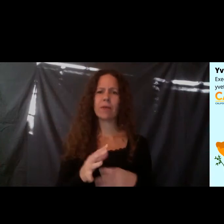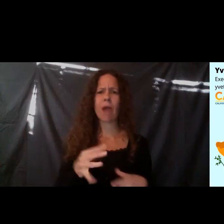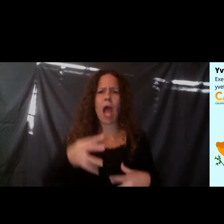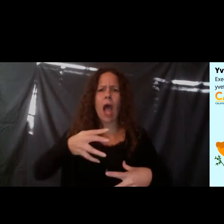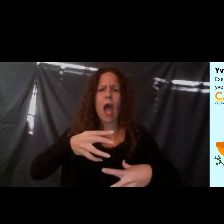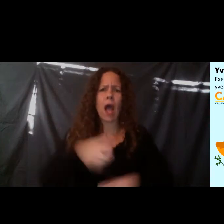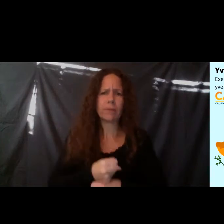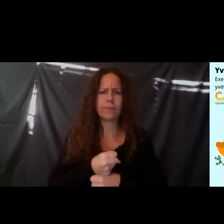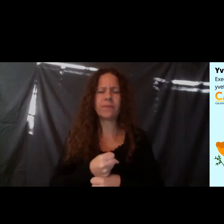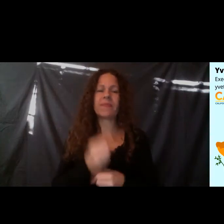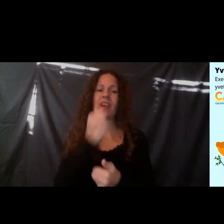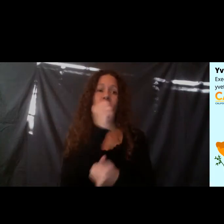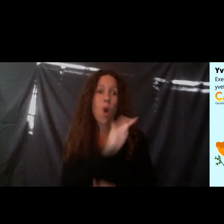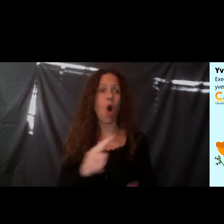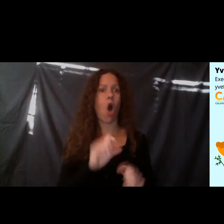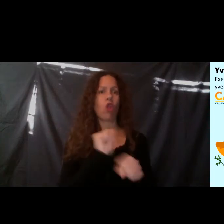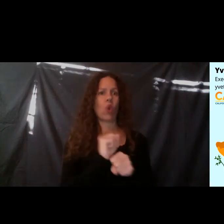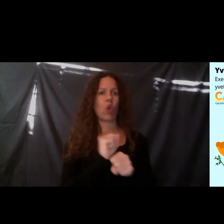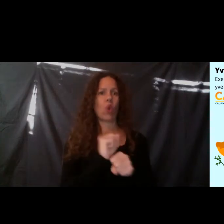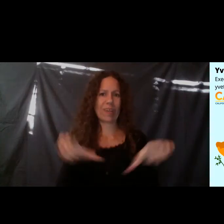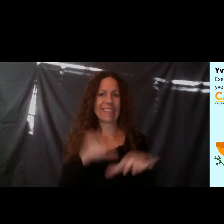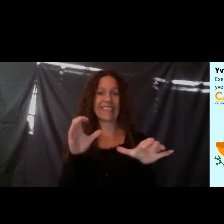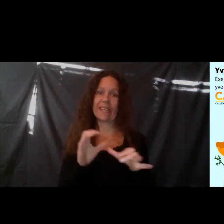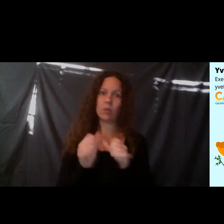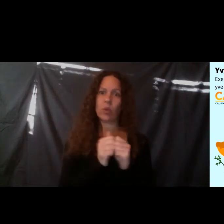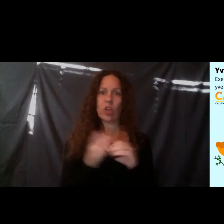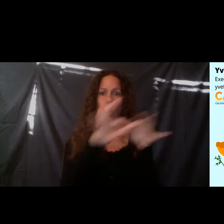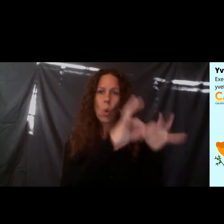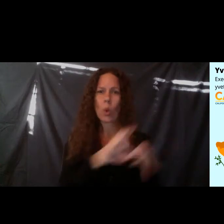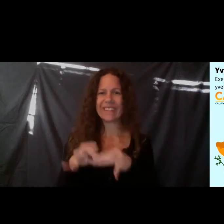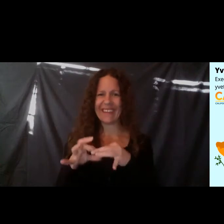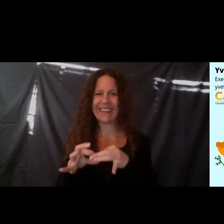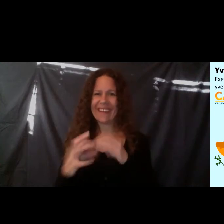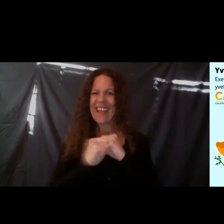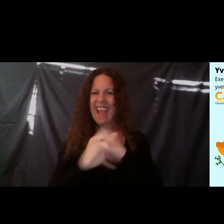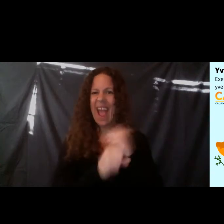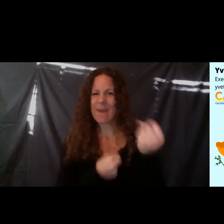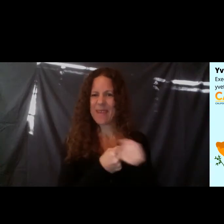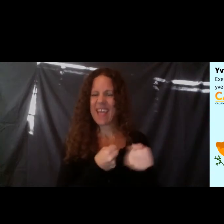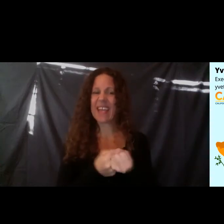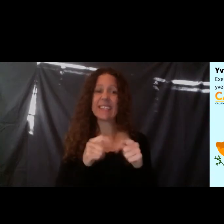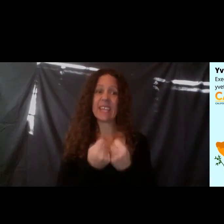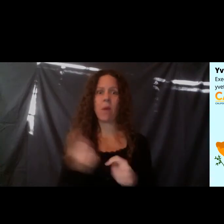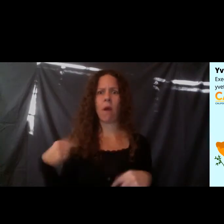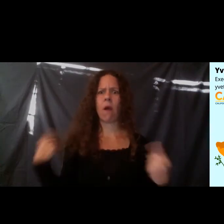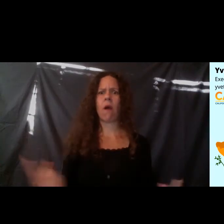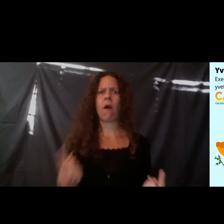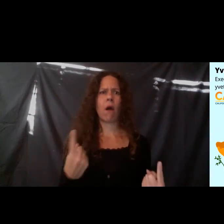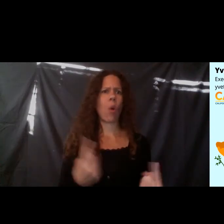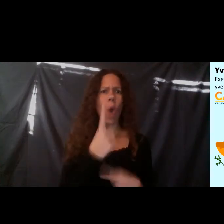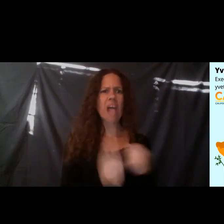that we did with our coordinated campaign team. As you know, the work has been going on for a